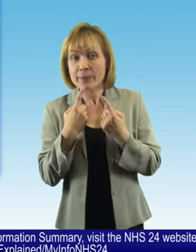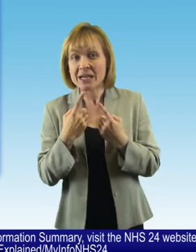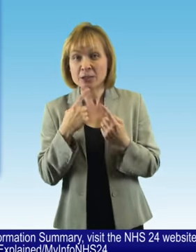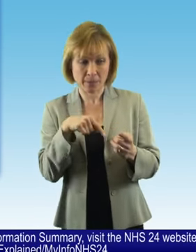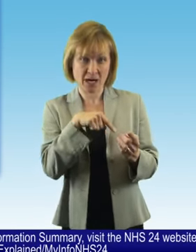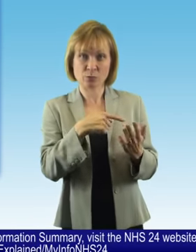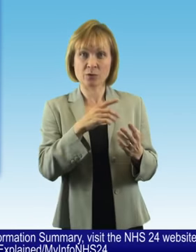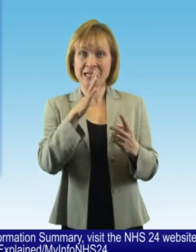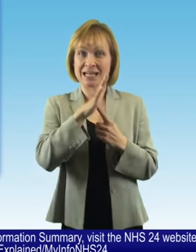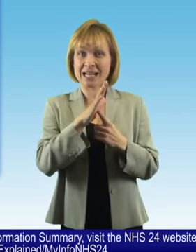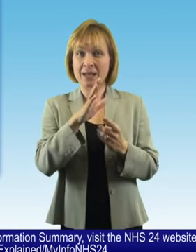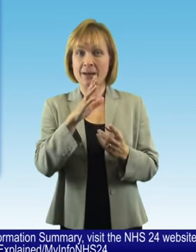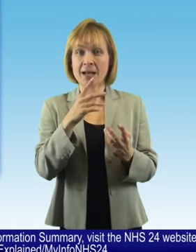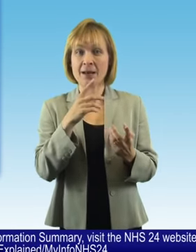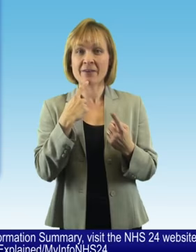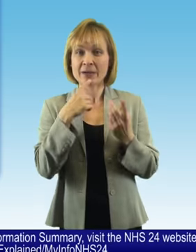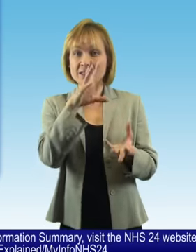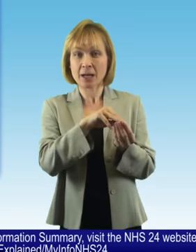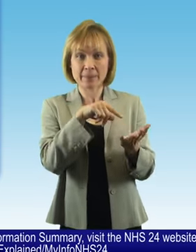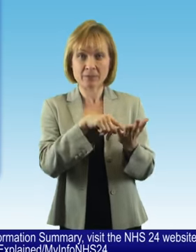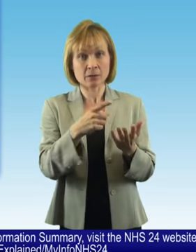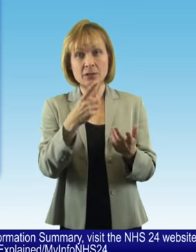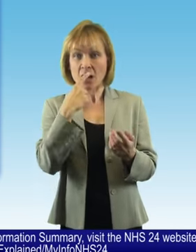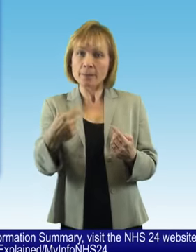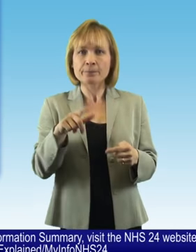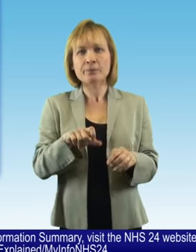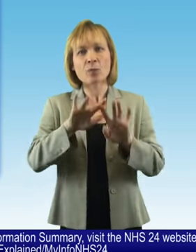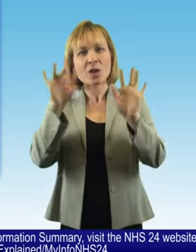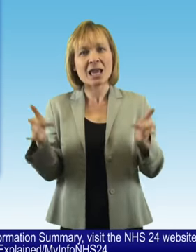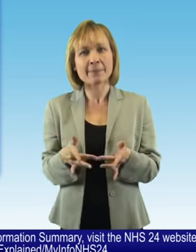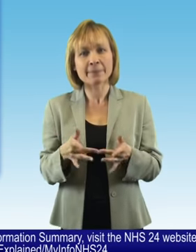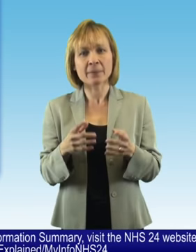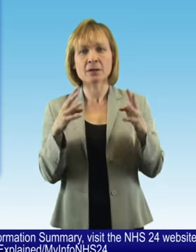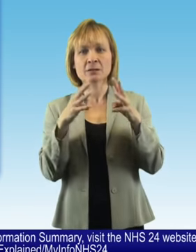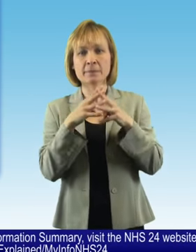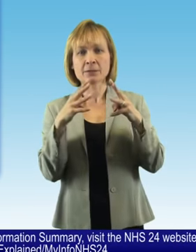For more information about the key information summary, visit the NHS24 website.